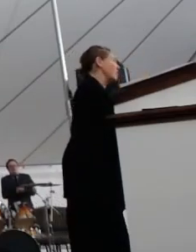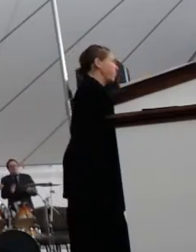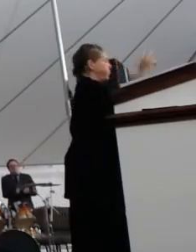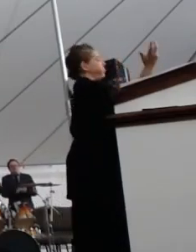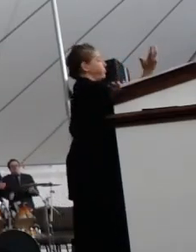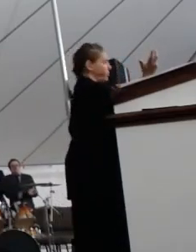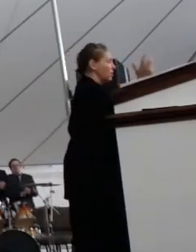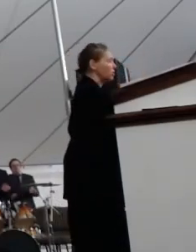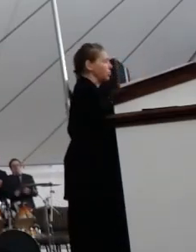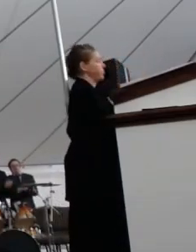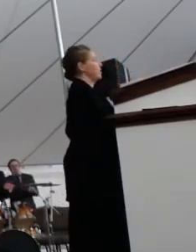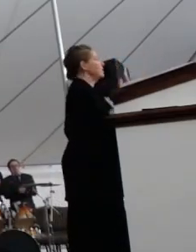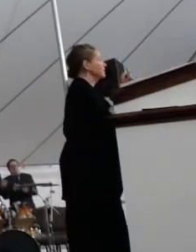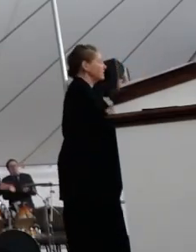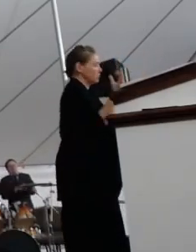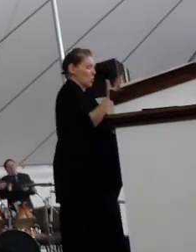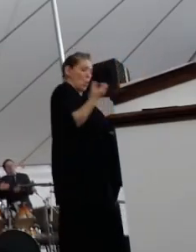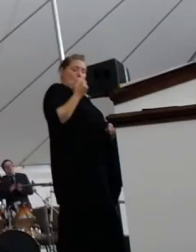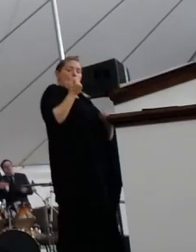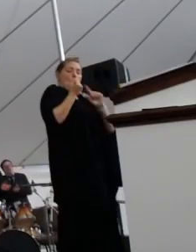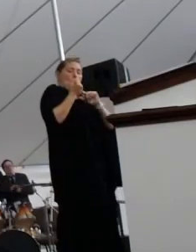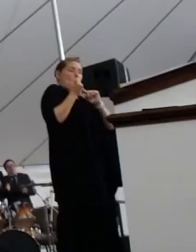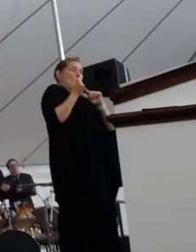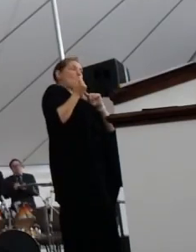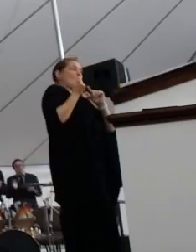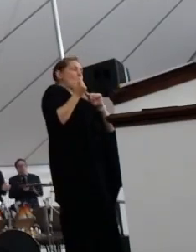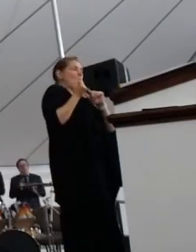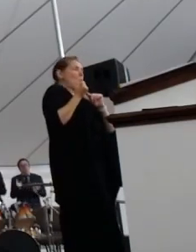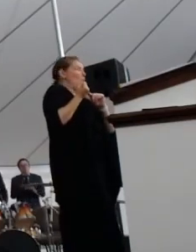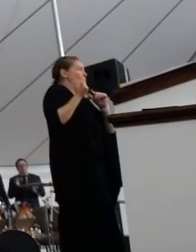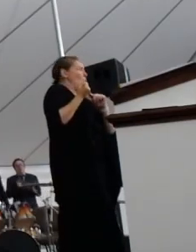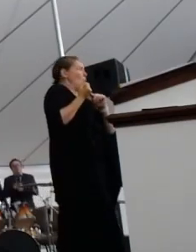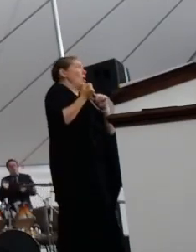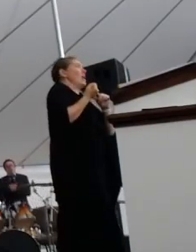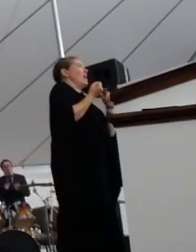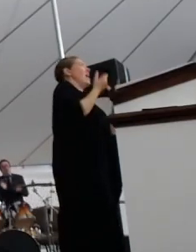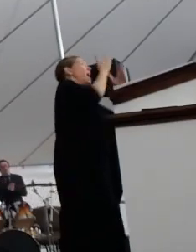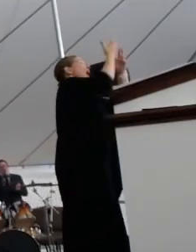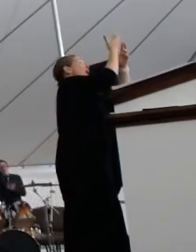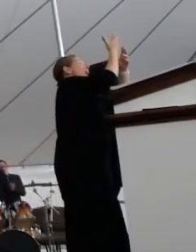There's something you're holding on to that's clogging up the flow.